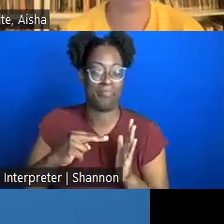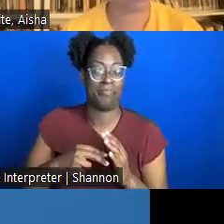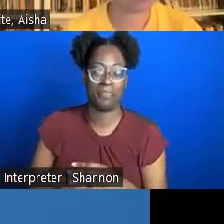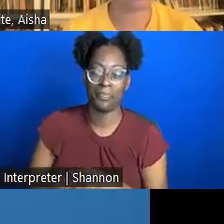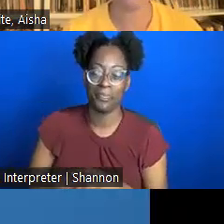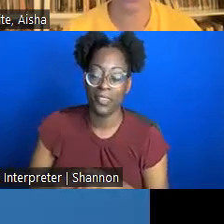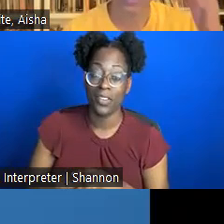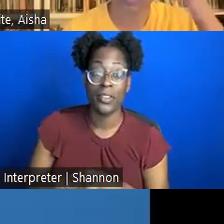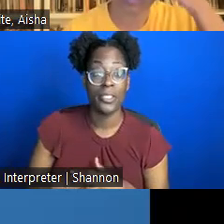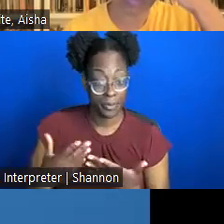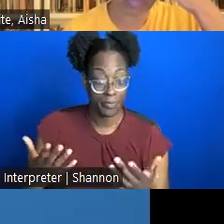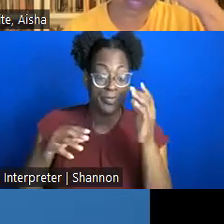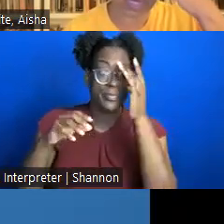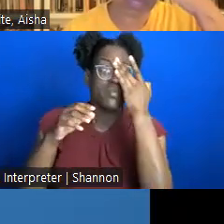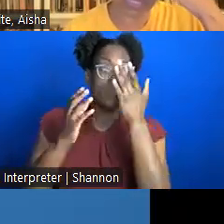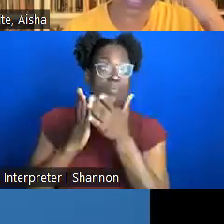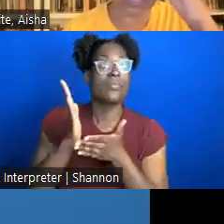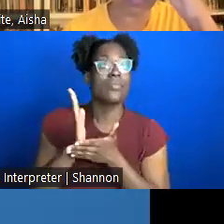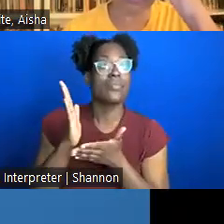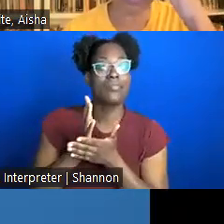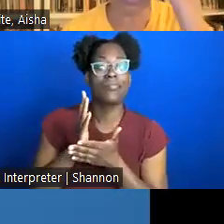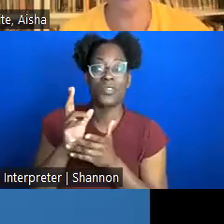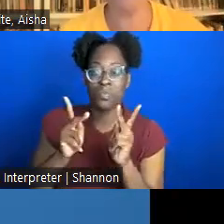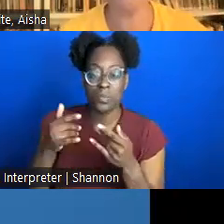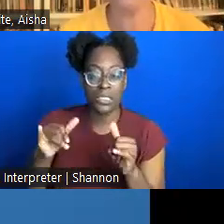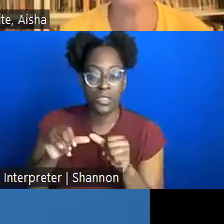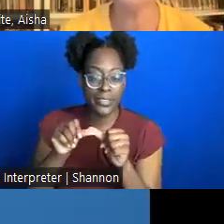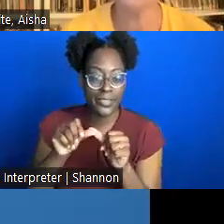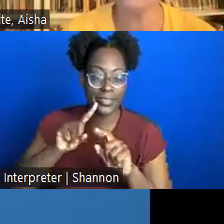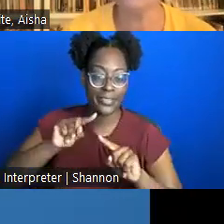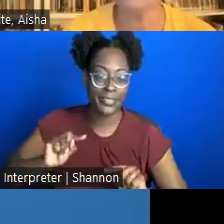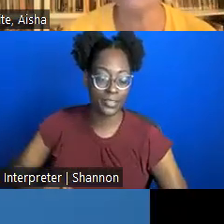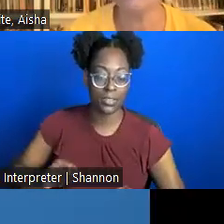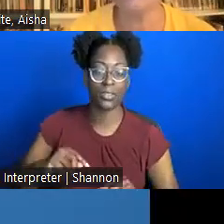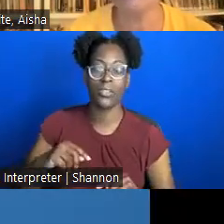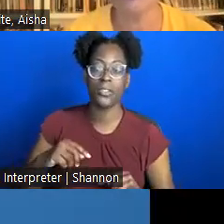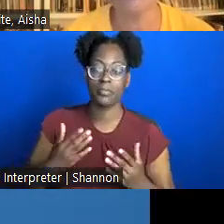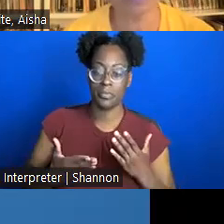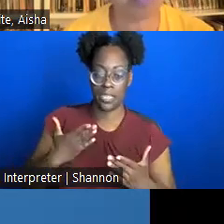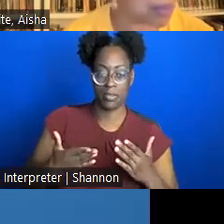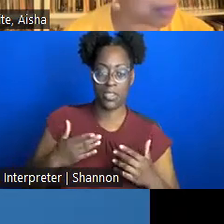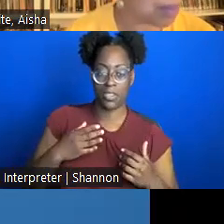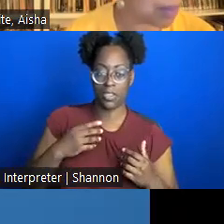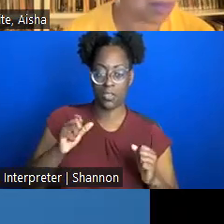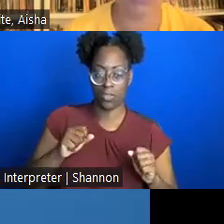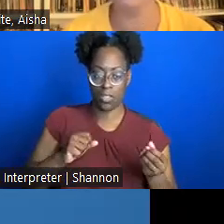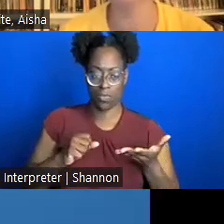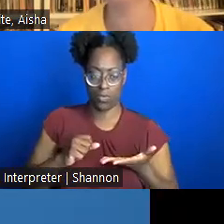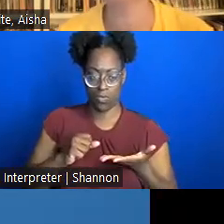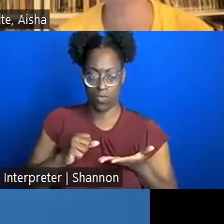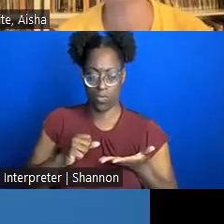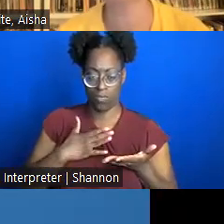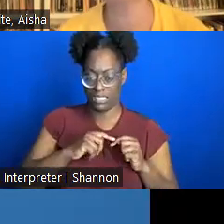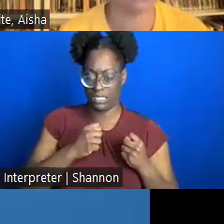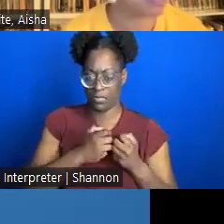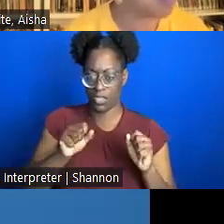Okay, so while those are coming in, Dina, you can let me know if we want to raffle the book or if we want to go on and try